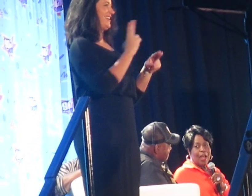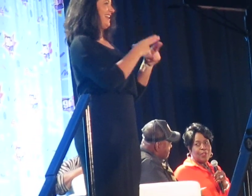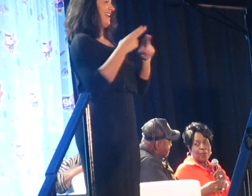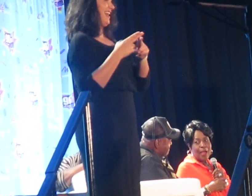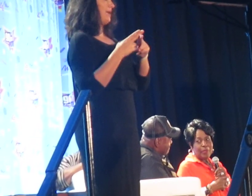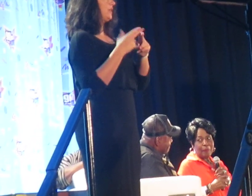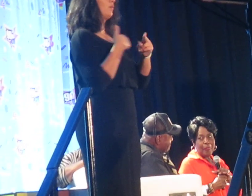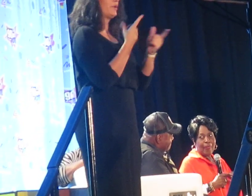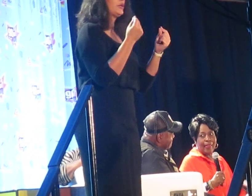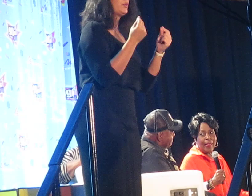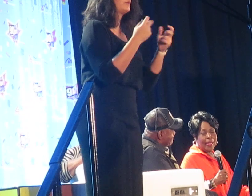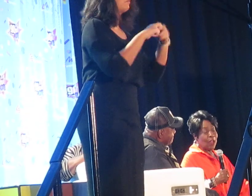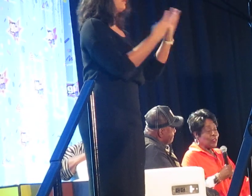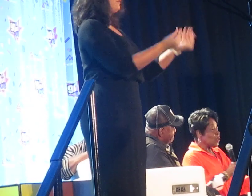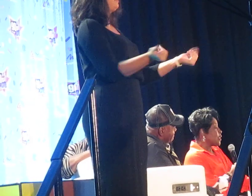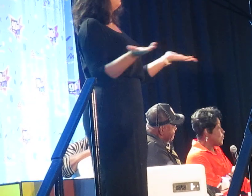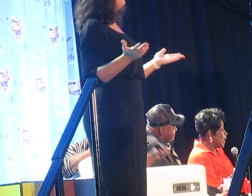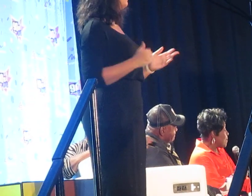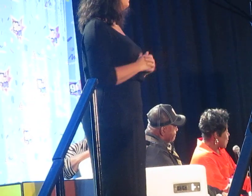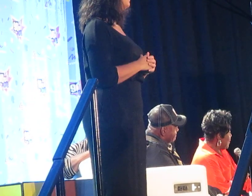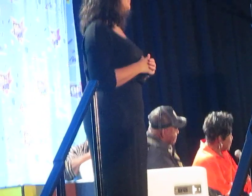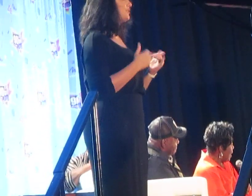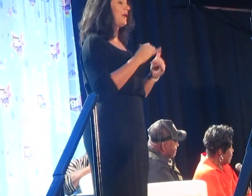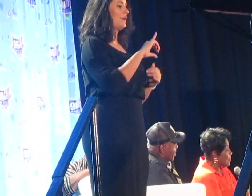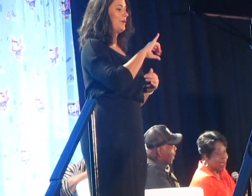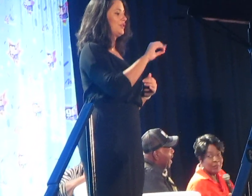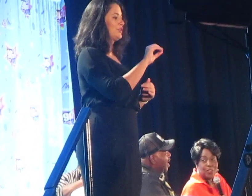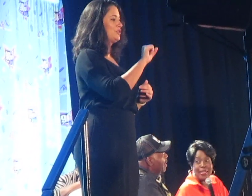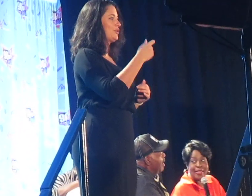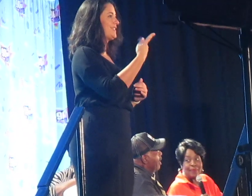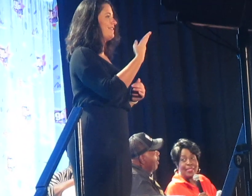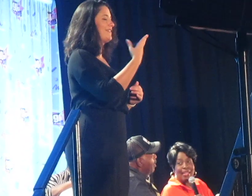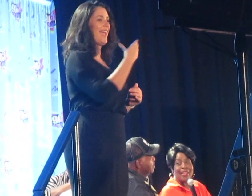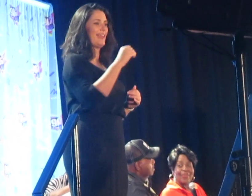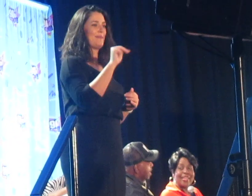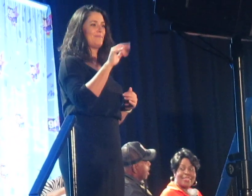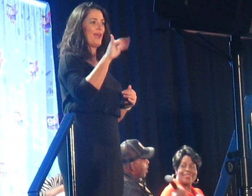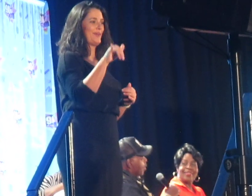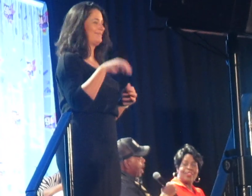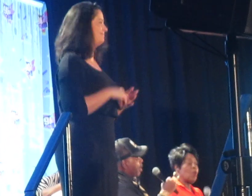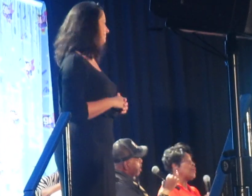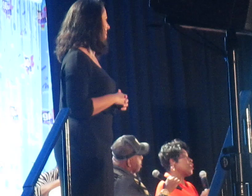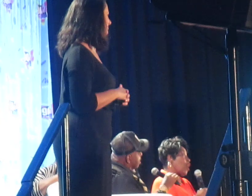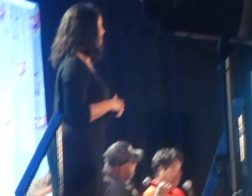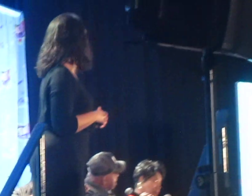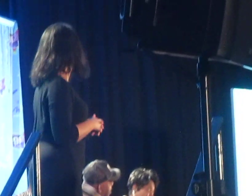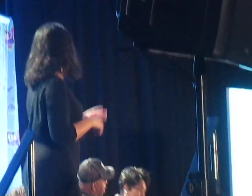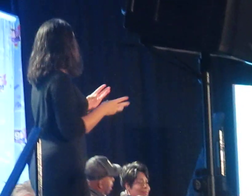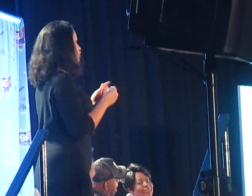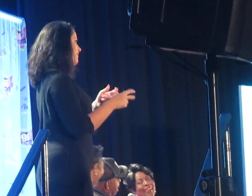doing? Solving the problem. And Joseph and Mary. We're solving the problem. Oh, to end the problem, Joe. Yes. Yeah.